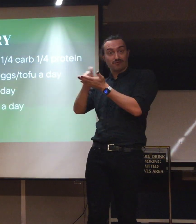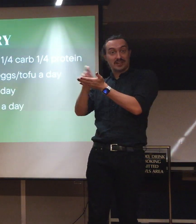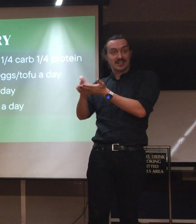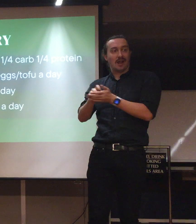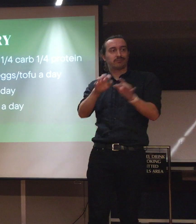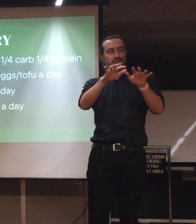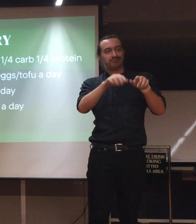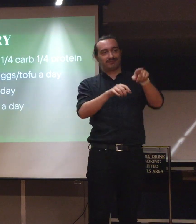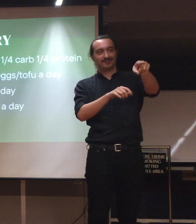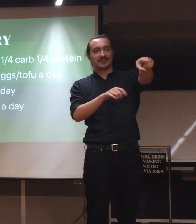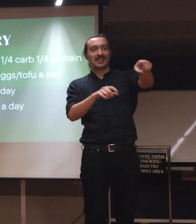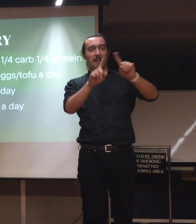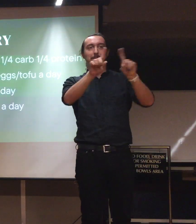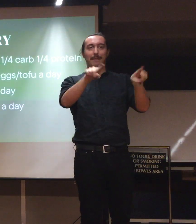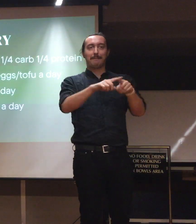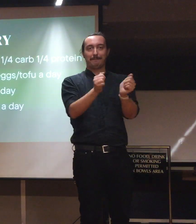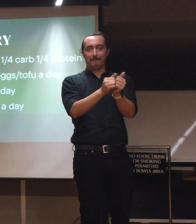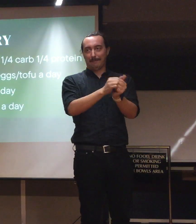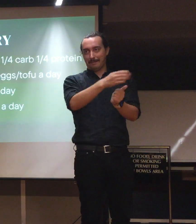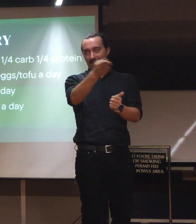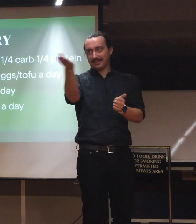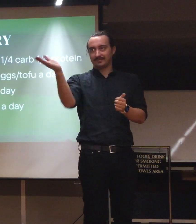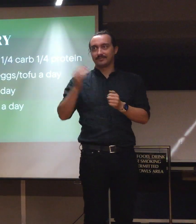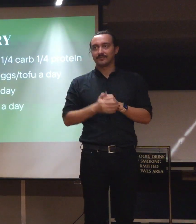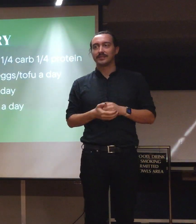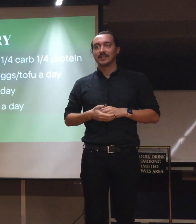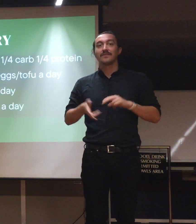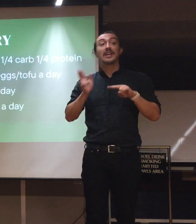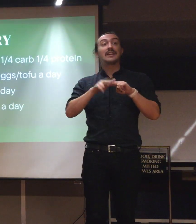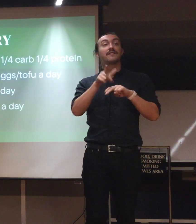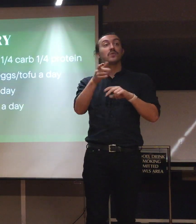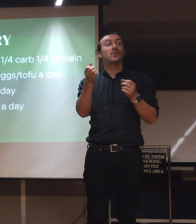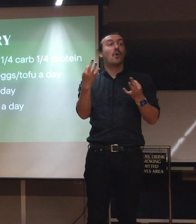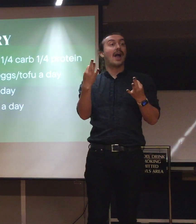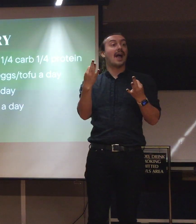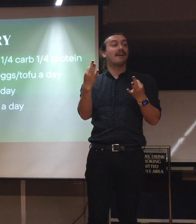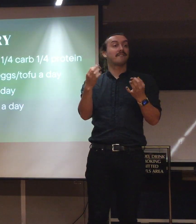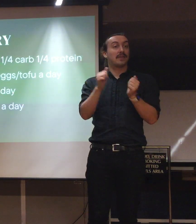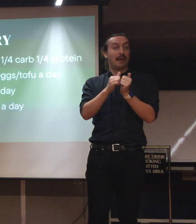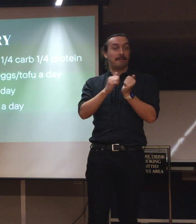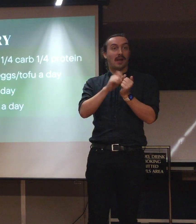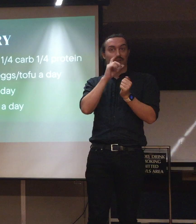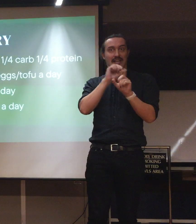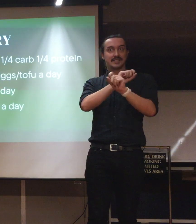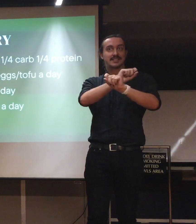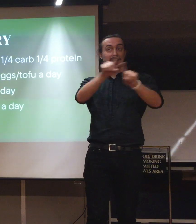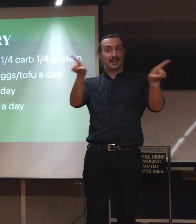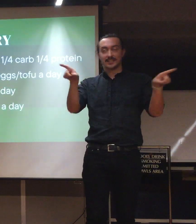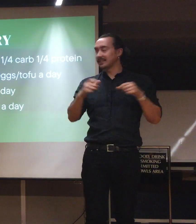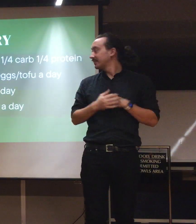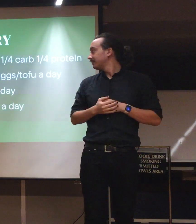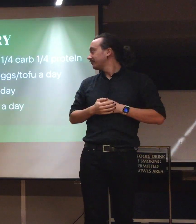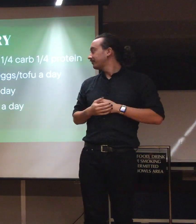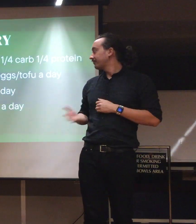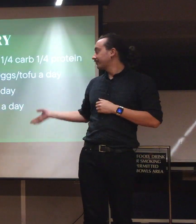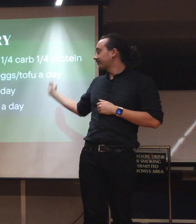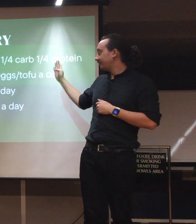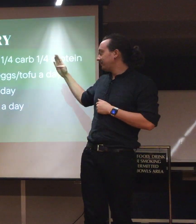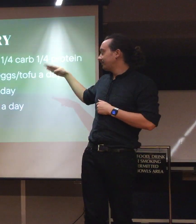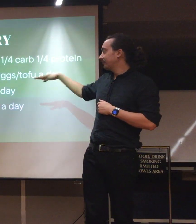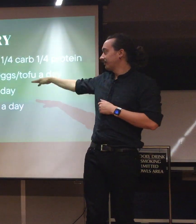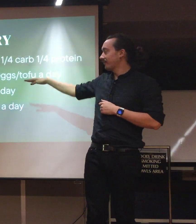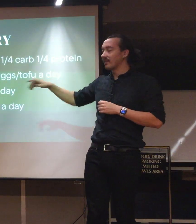or we'll figure out a way of getting it to you. And our calcium for 3 to 4 serves a